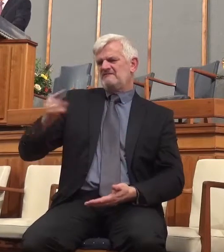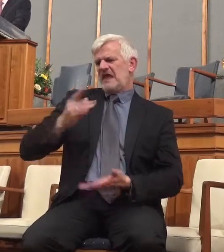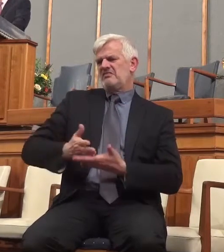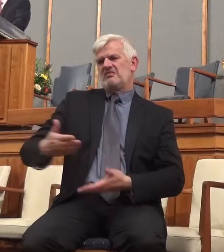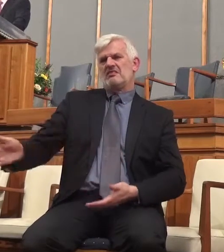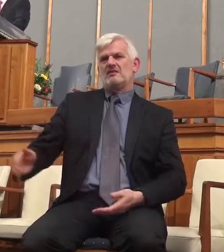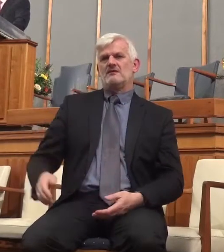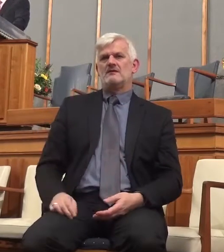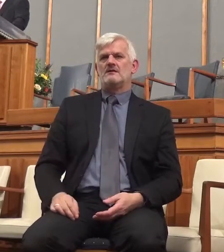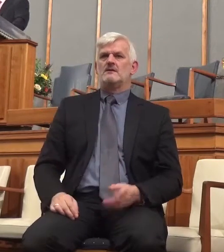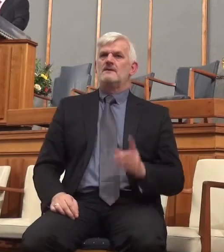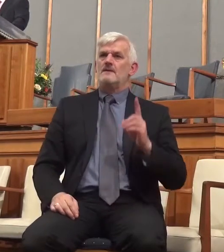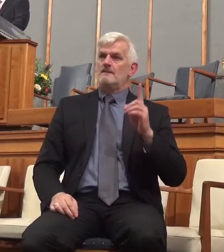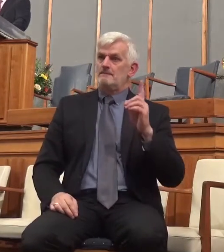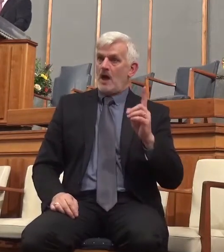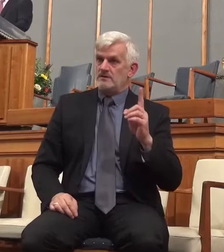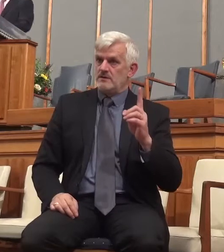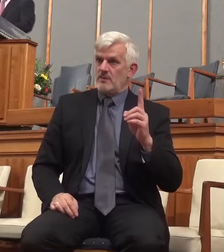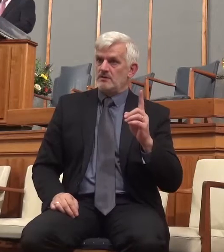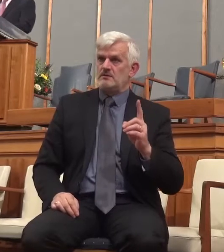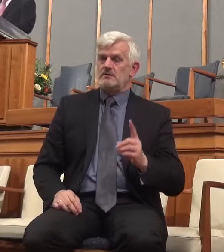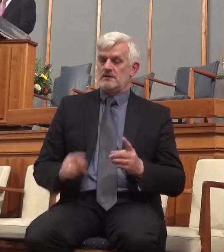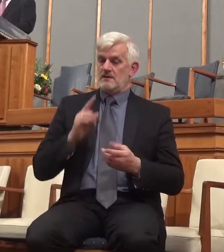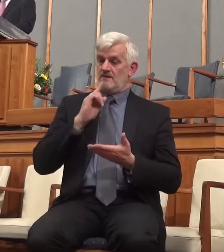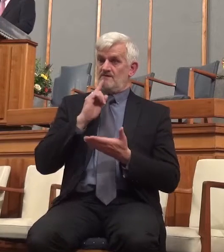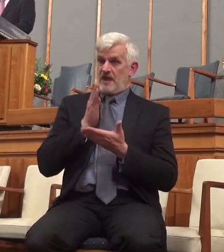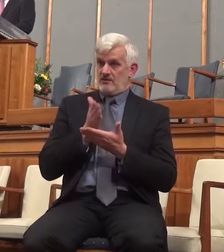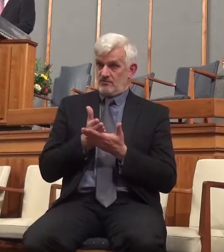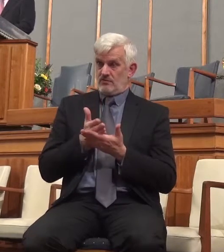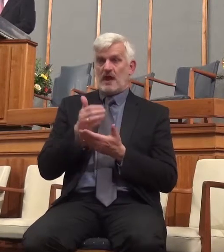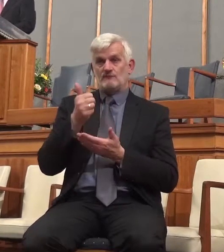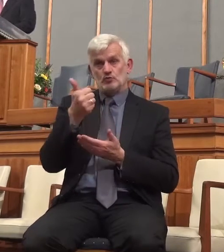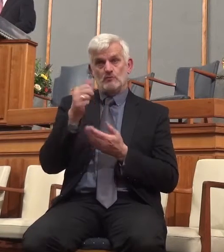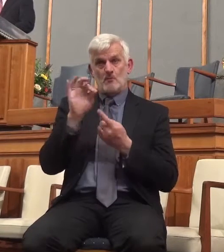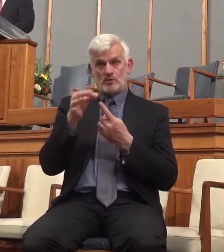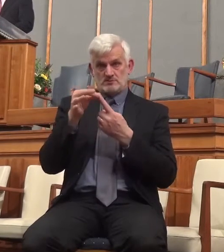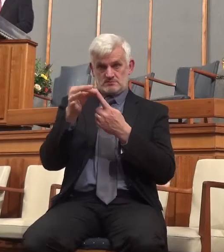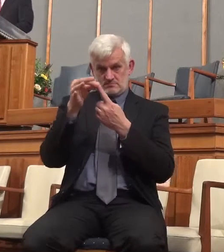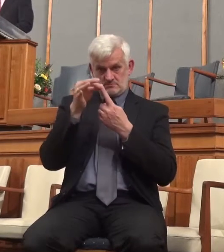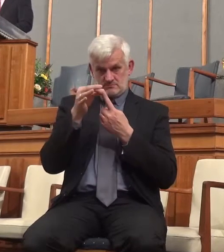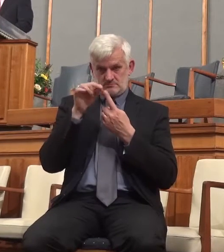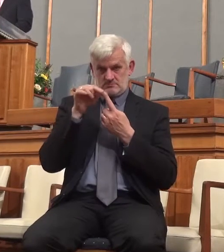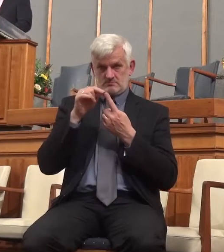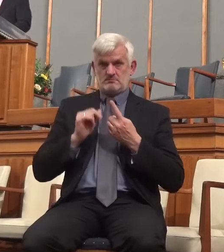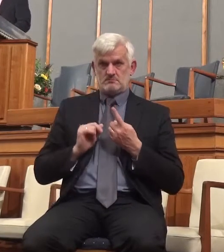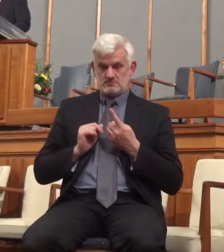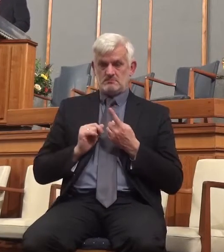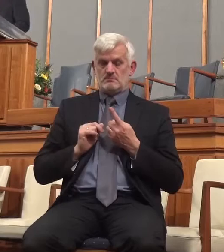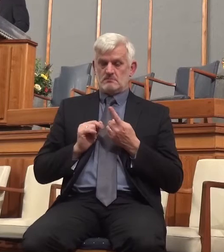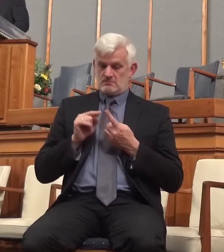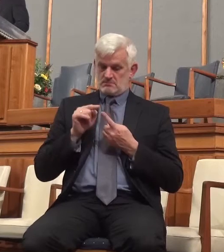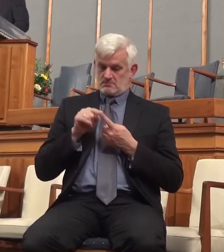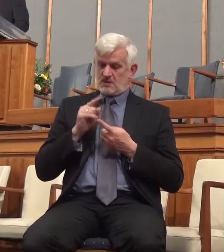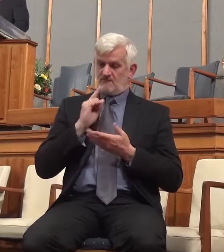faith, of course, is that it brings you, or can bring you, to understand matters of the